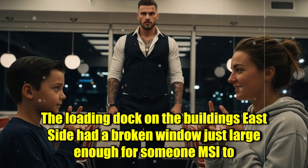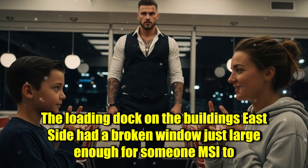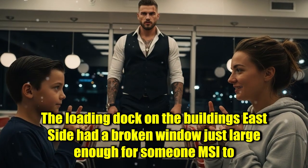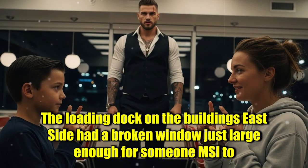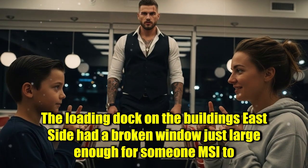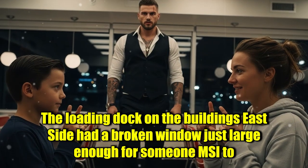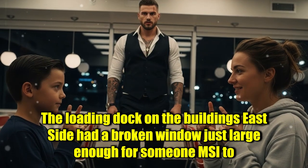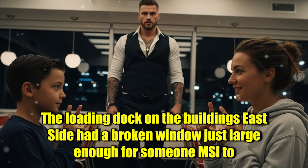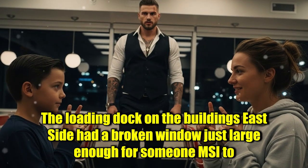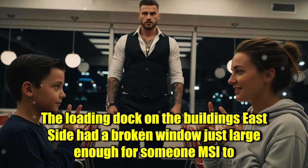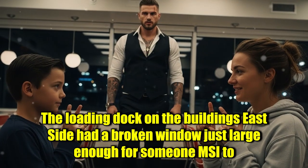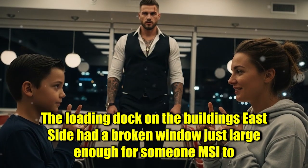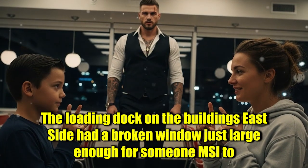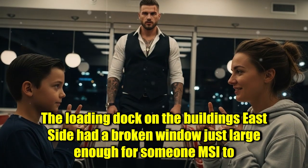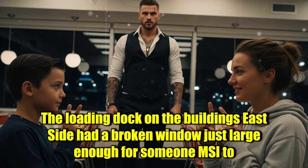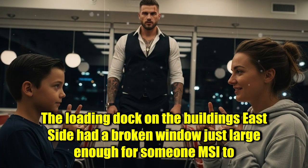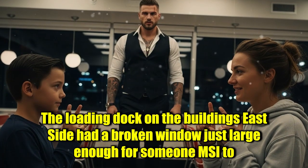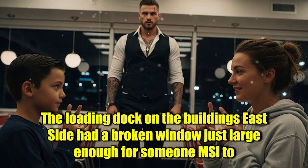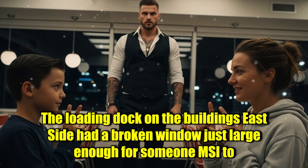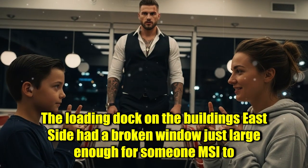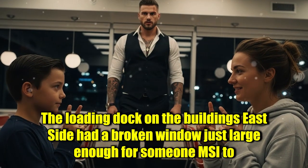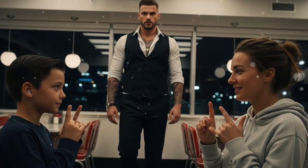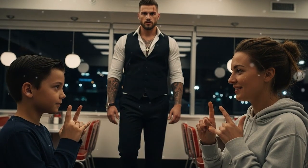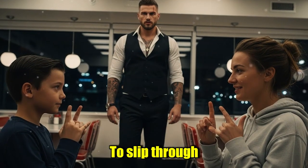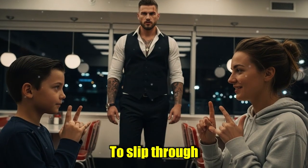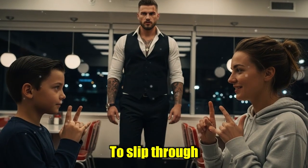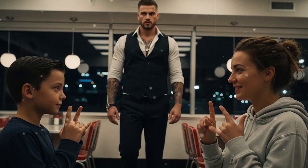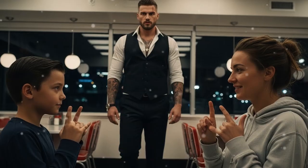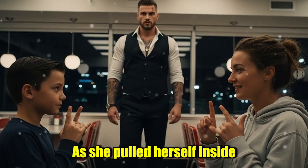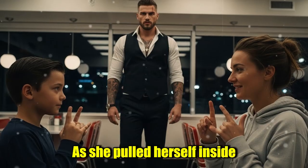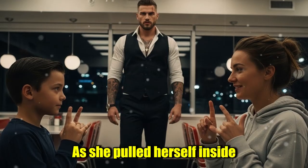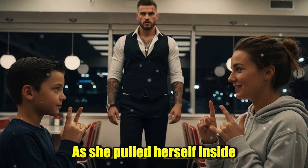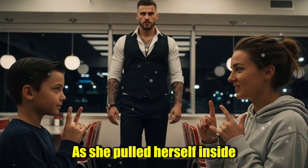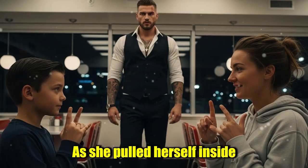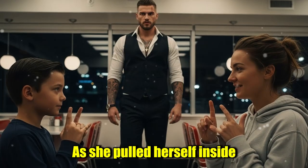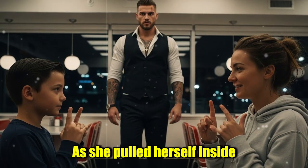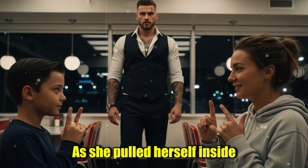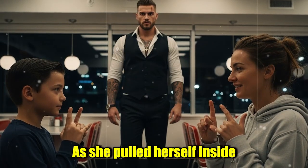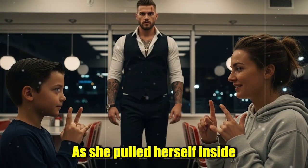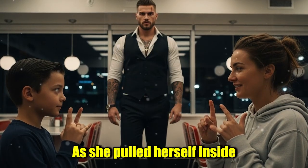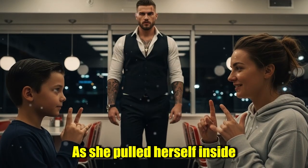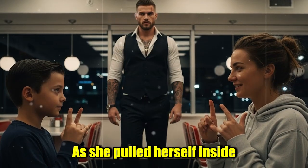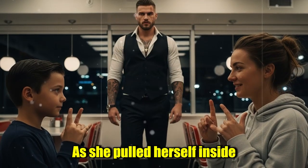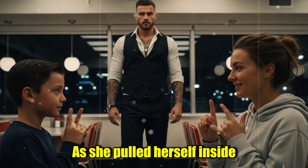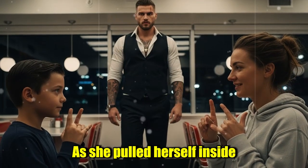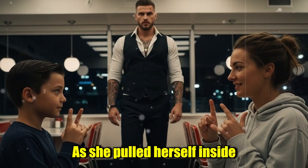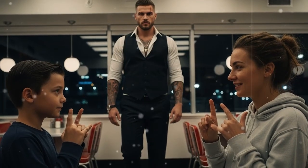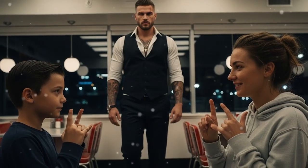side had a broken window just large enough for someone Emma's size to slip through. The glass cut into her palms as she pulled herself inside,